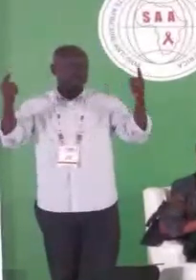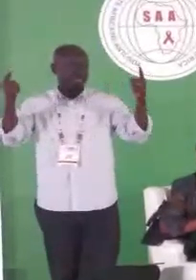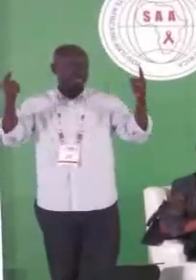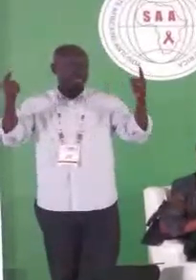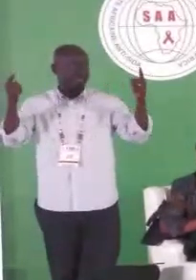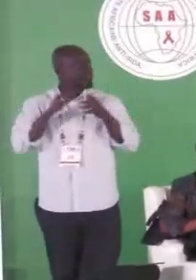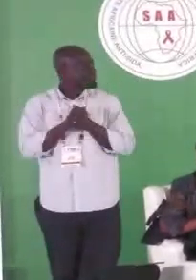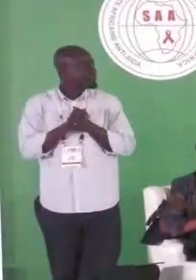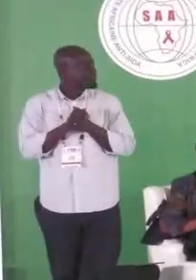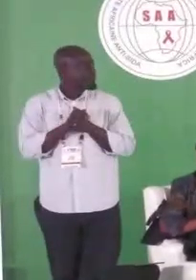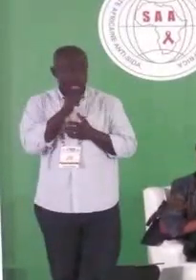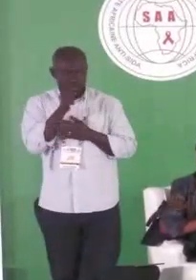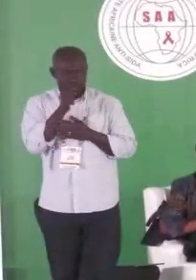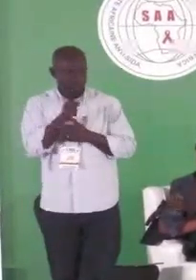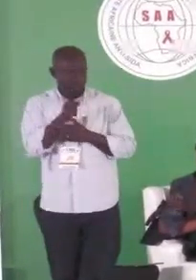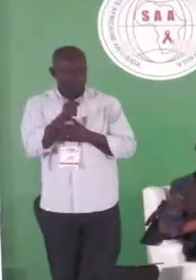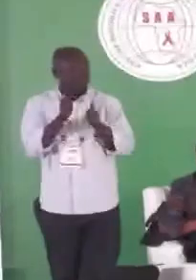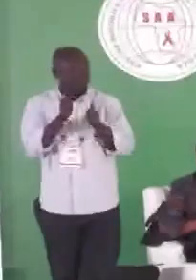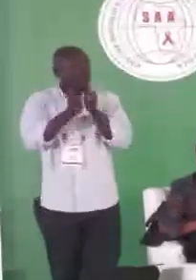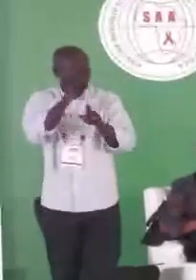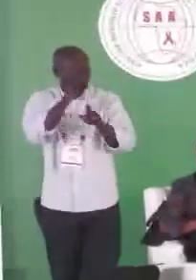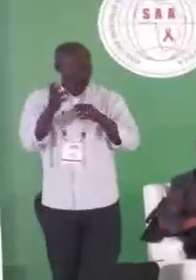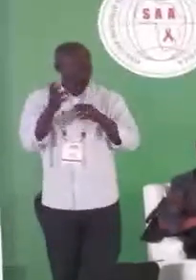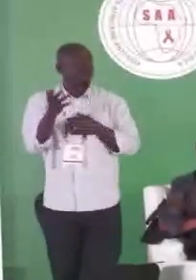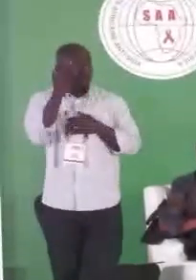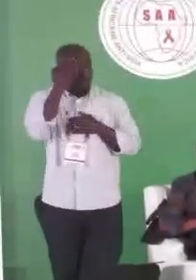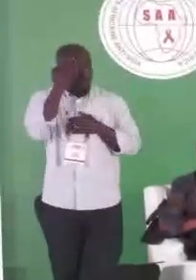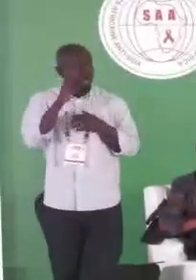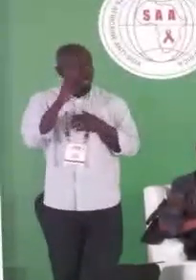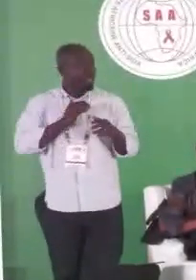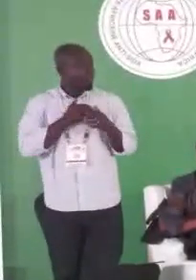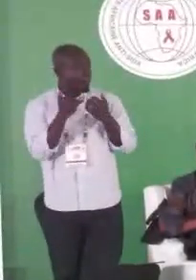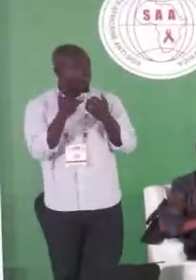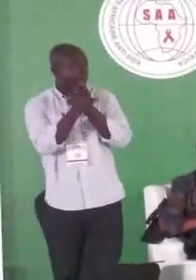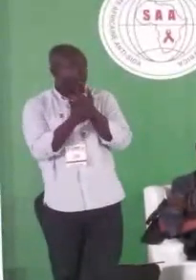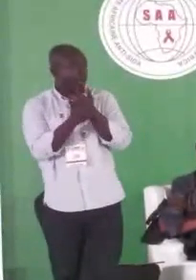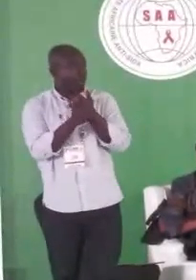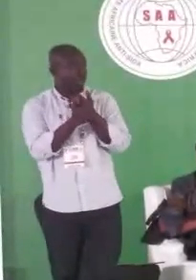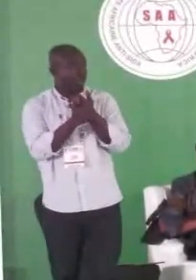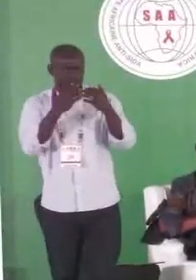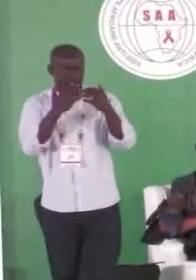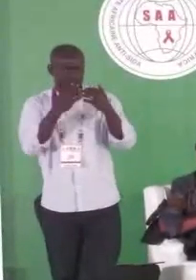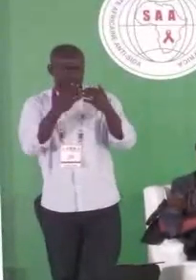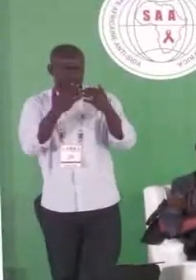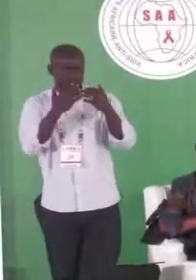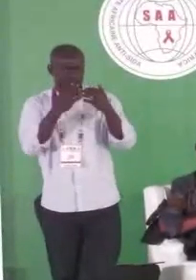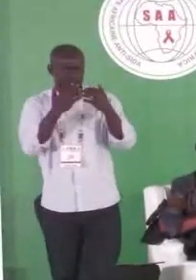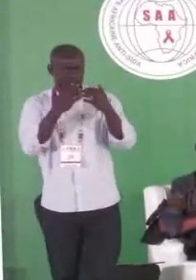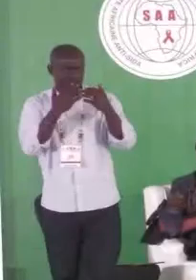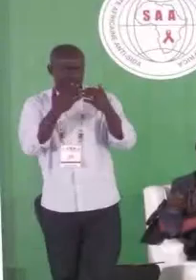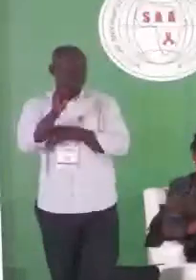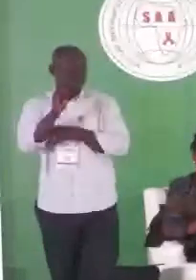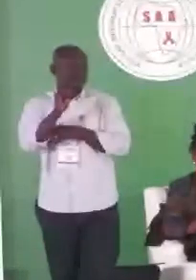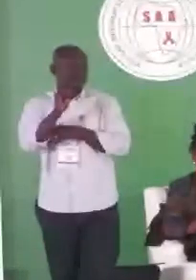services. I'm sure most people know that Botswana ANC coverage is always above 95% coverage.